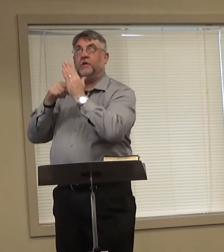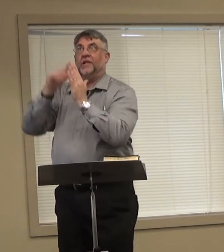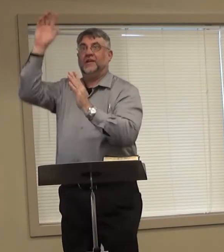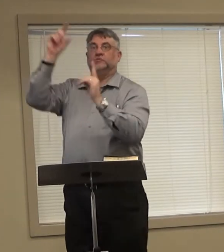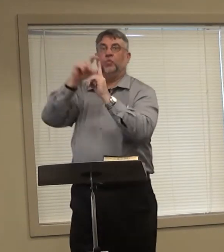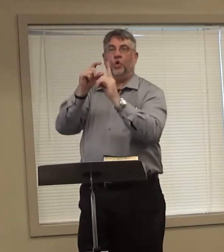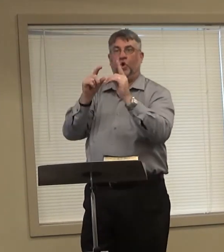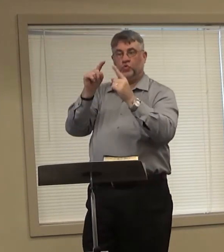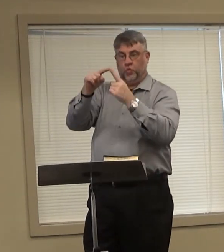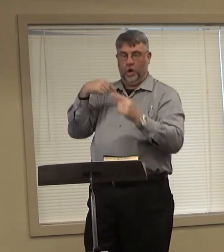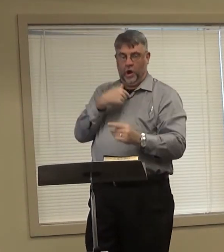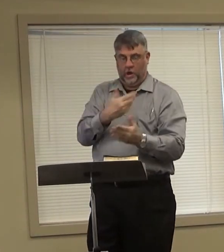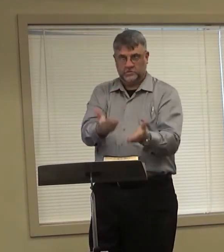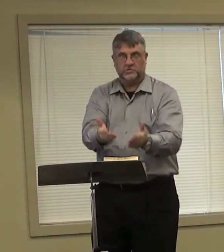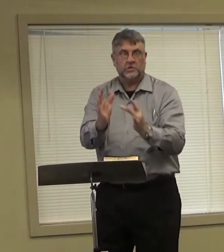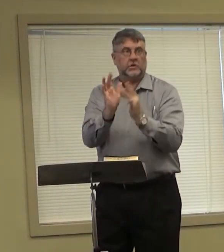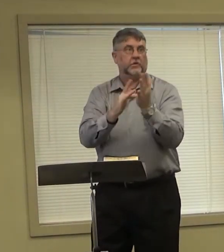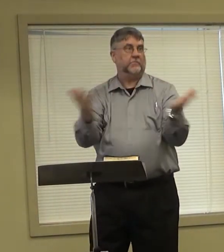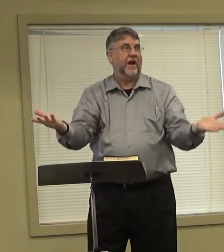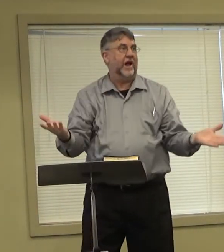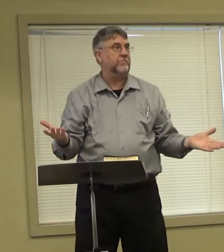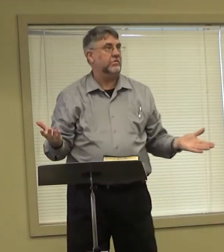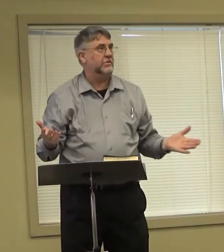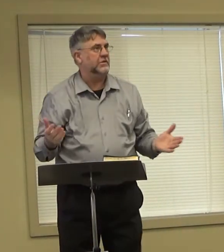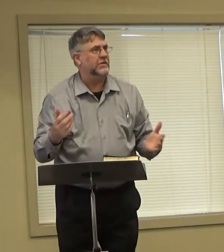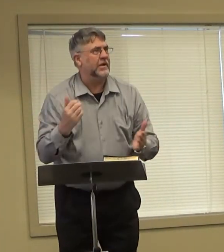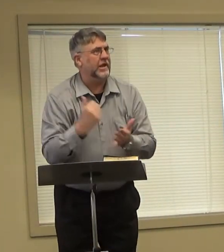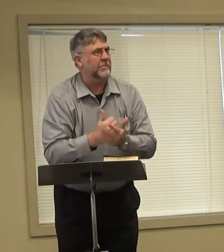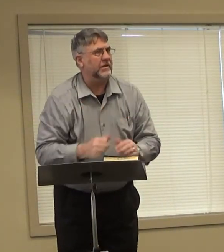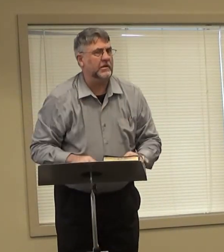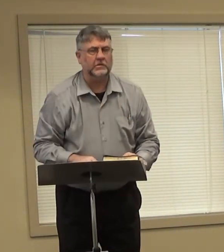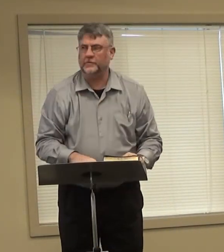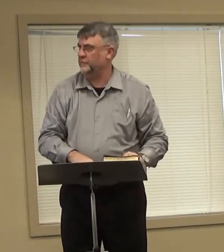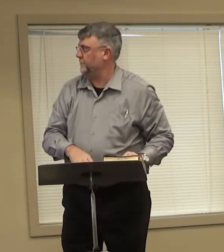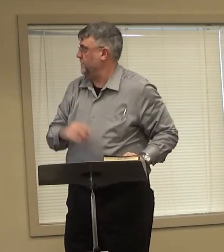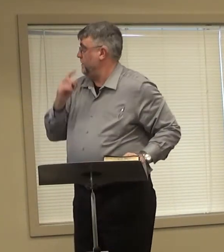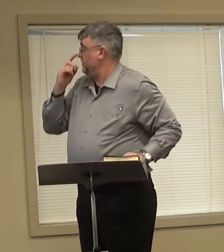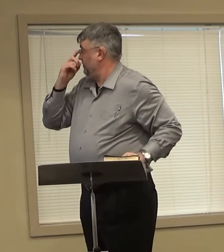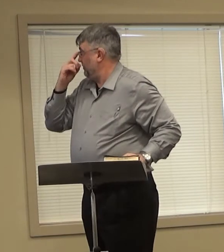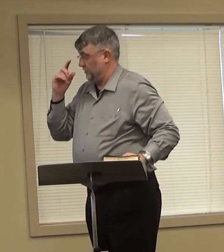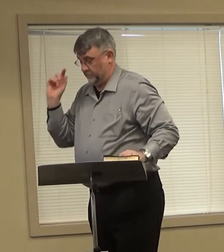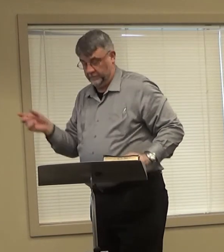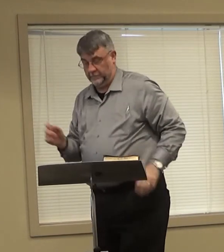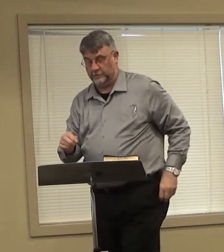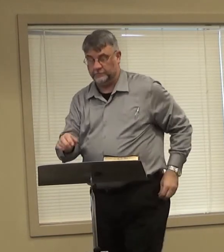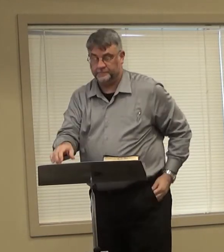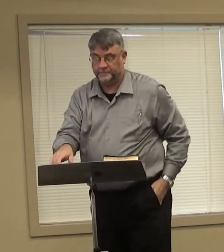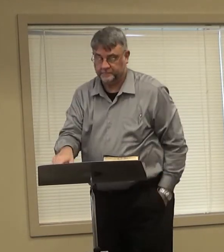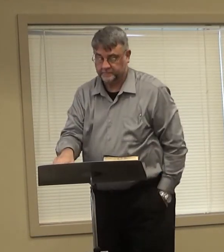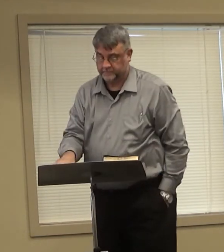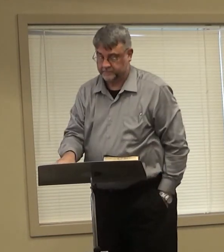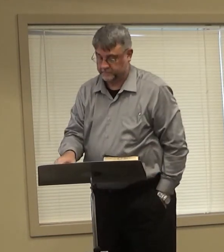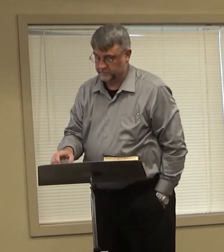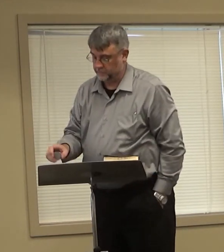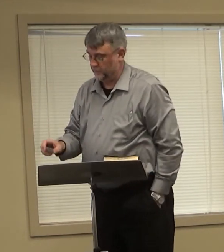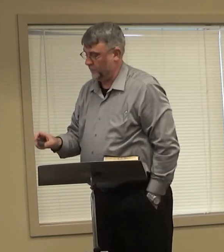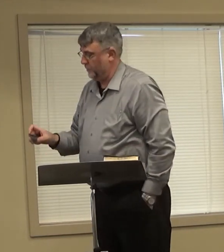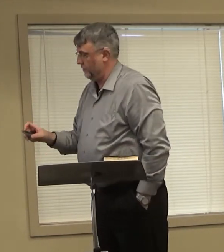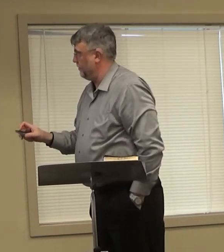To the world, those things are hidden. They cannot be understood. But God will make sure that he will give you the